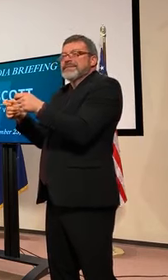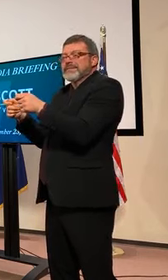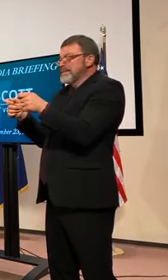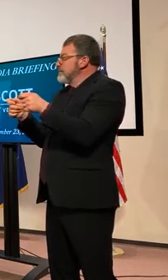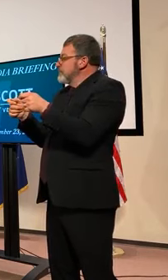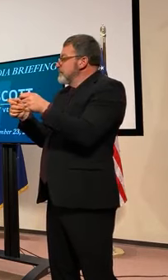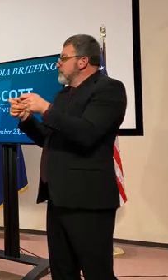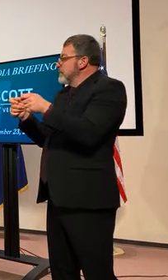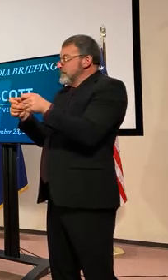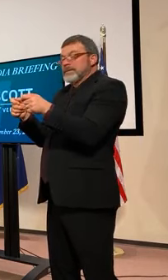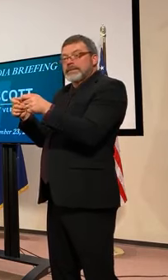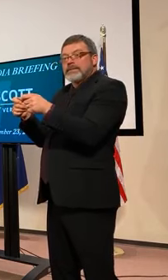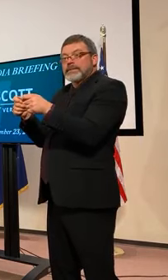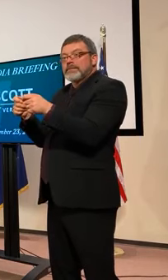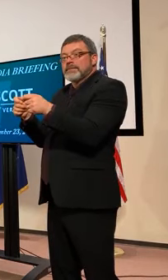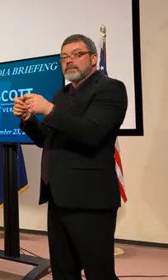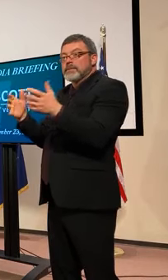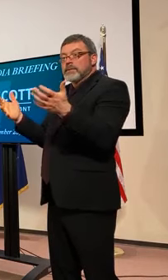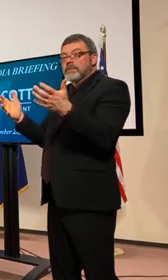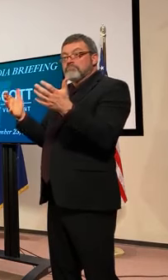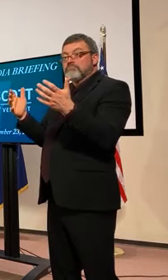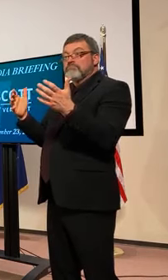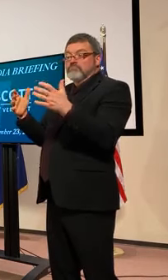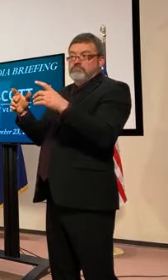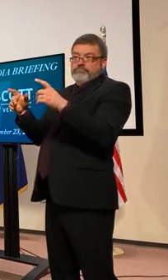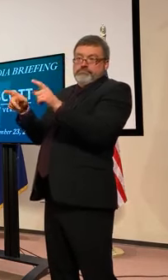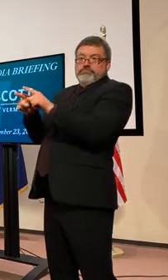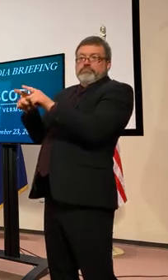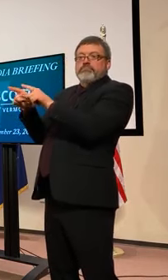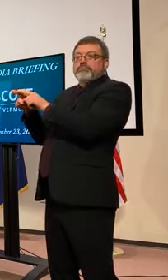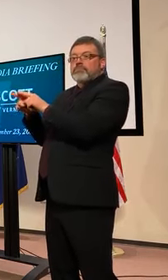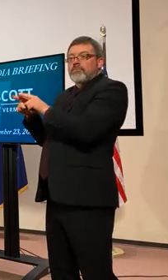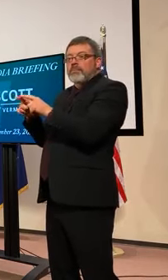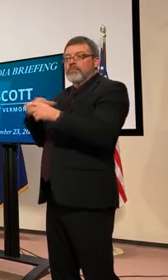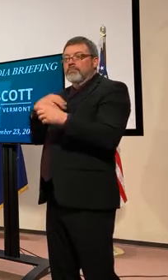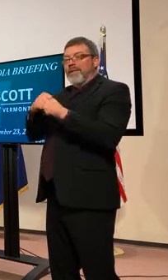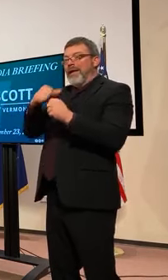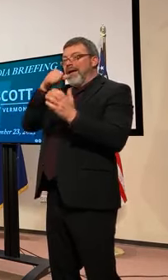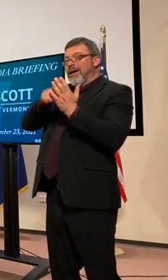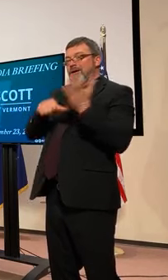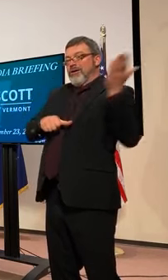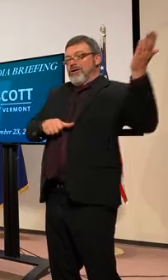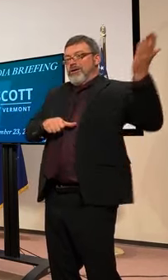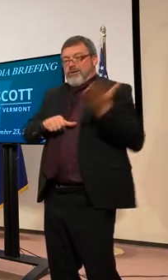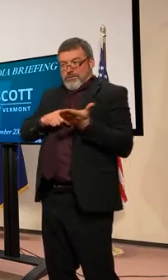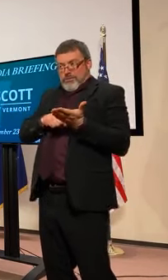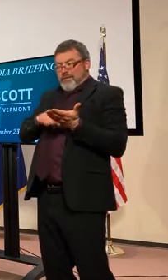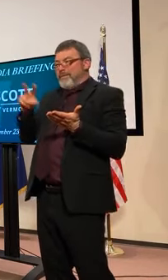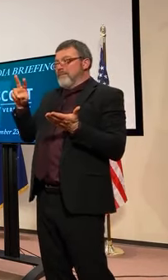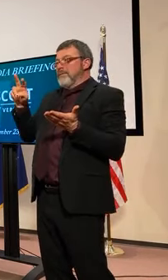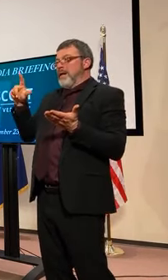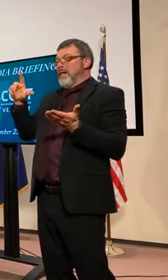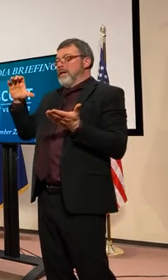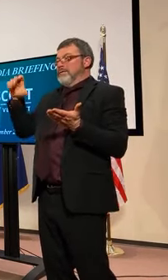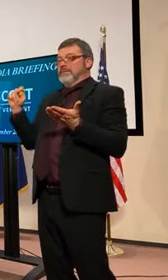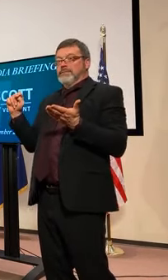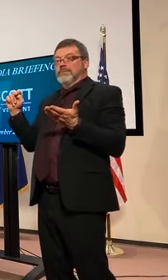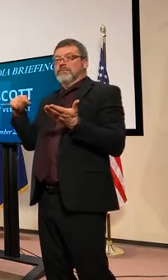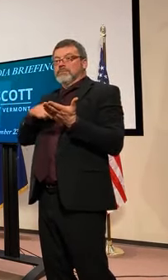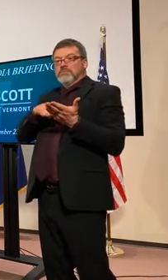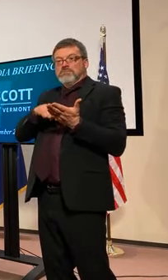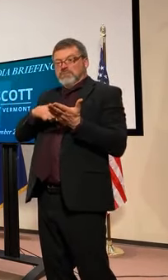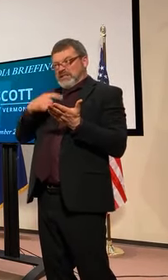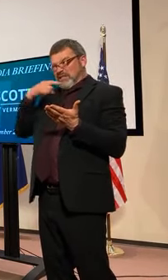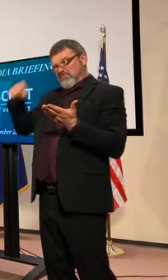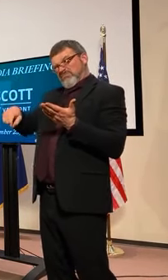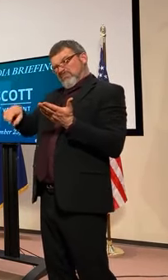And then we also received a letter from VLCT as well asking for this. So I